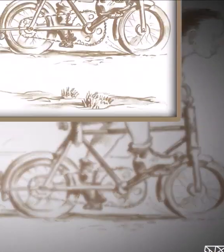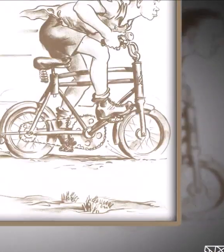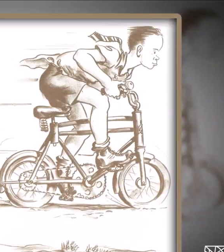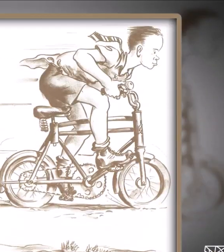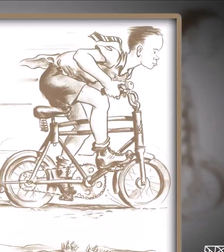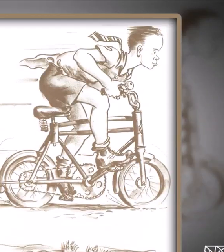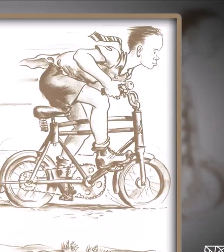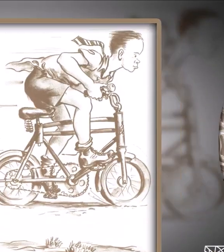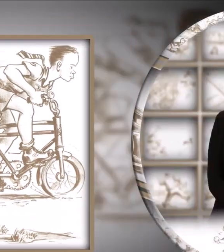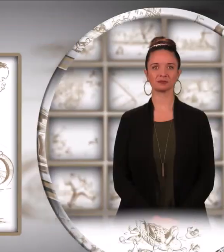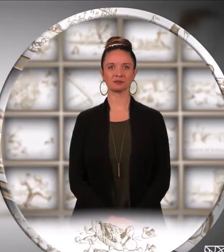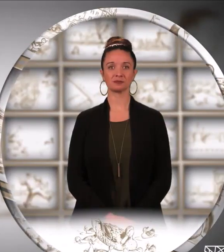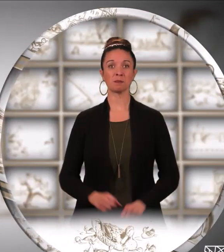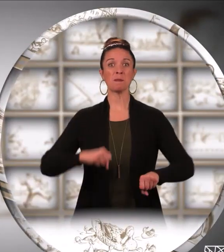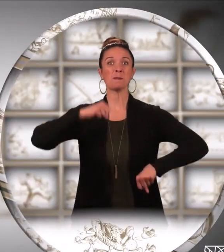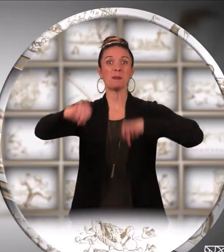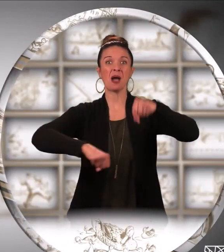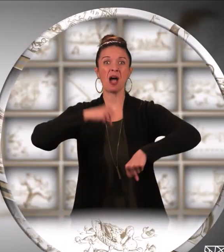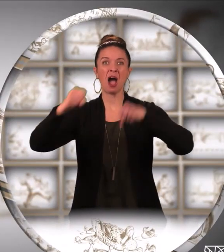But